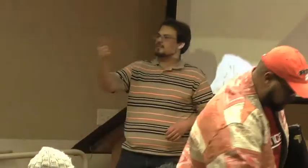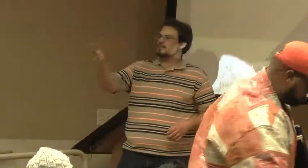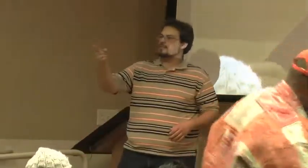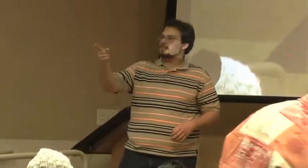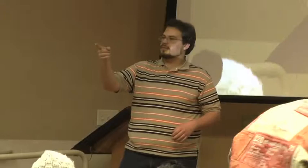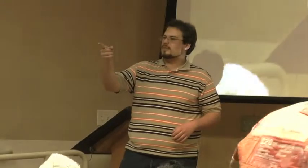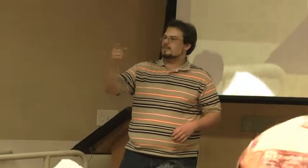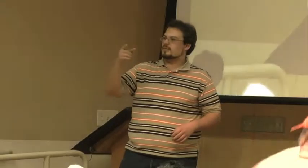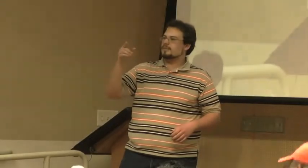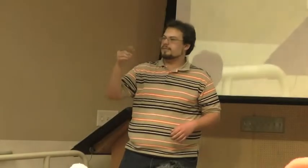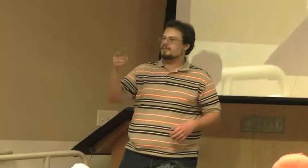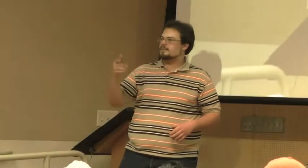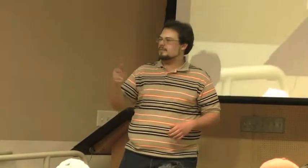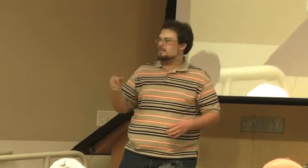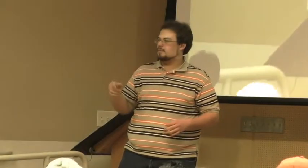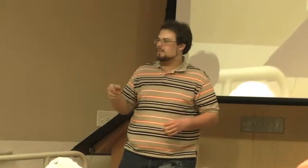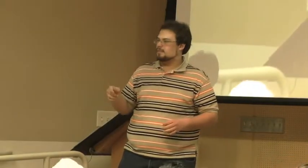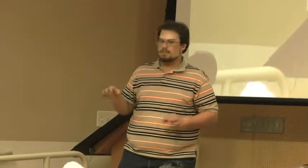other people in the family here an opportunity.